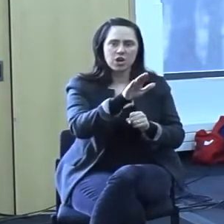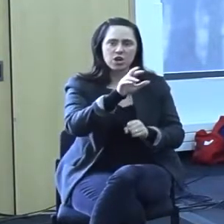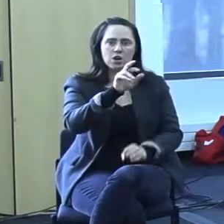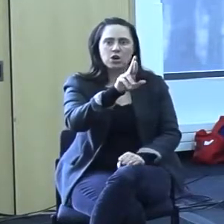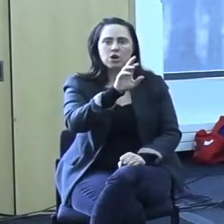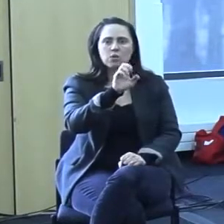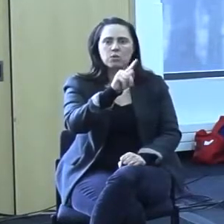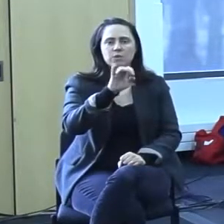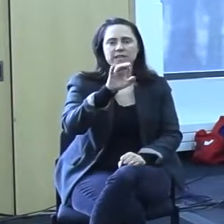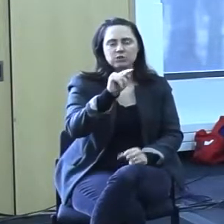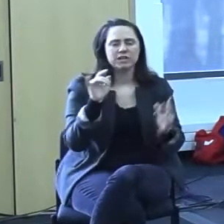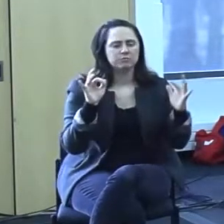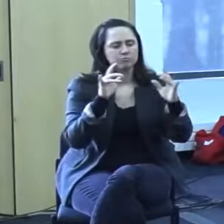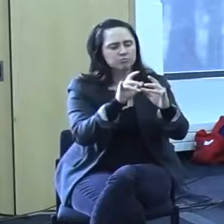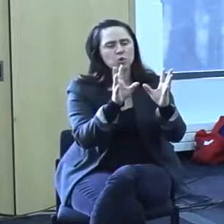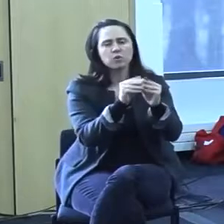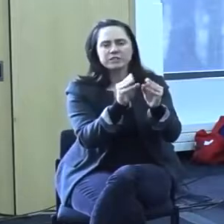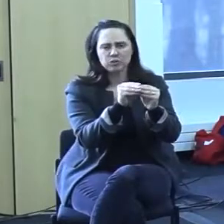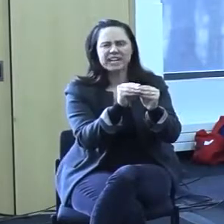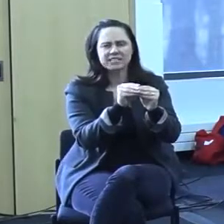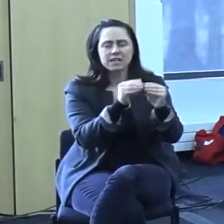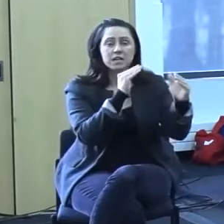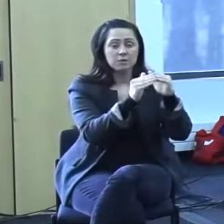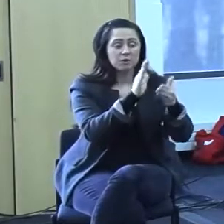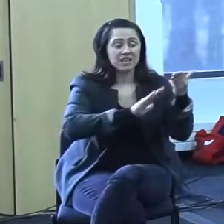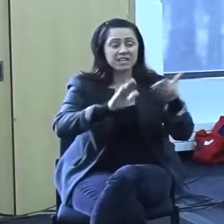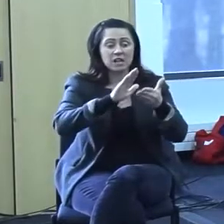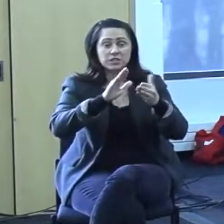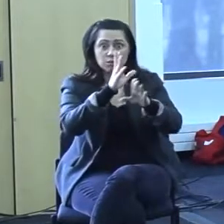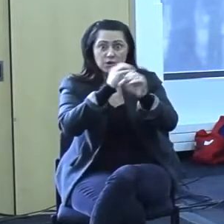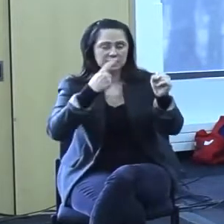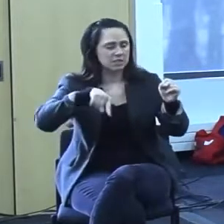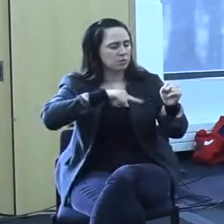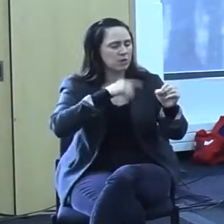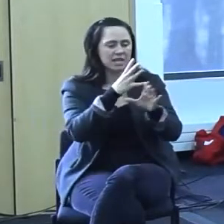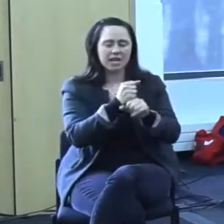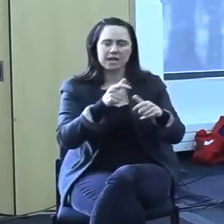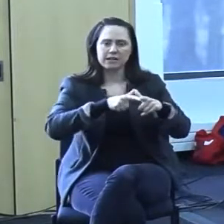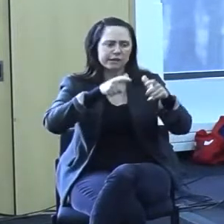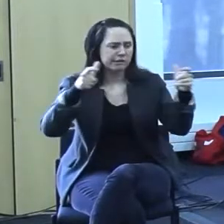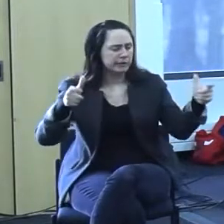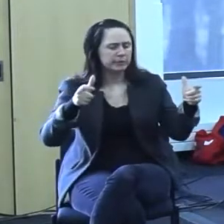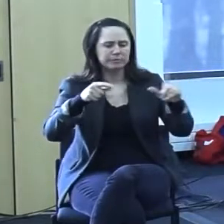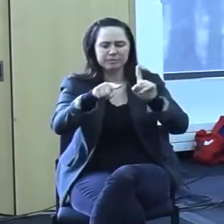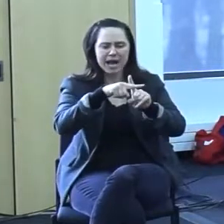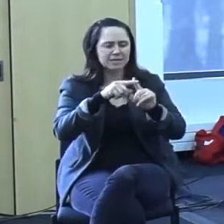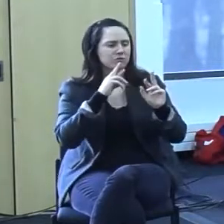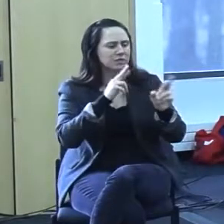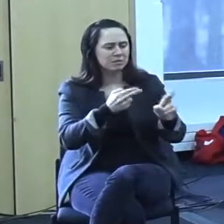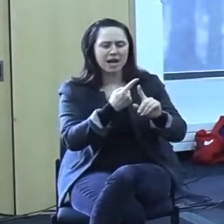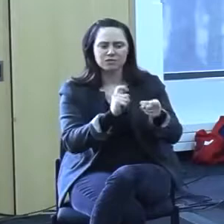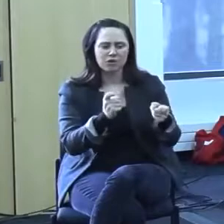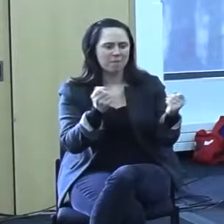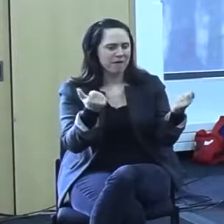retreat, community college presidents, and we got an overwhelmingly positive response from them. And in